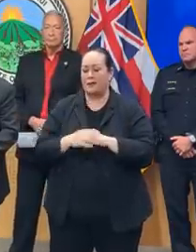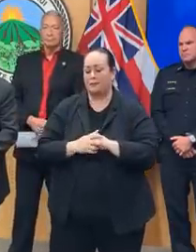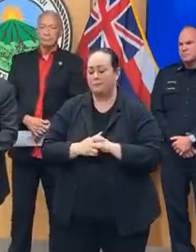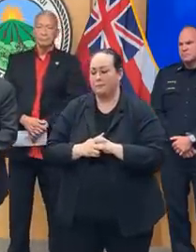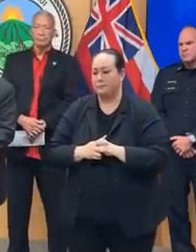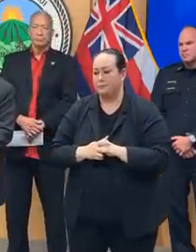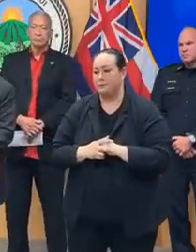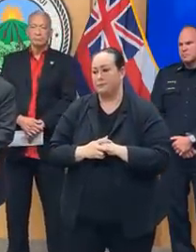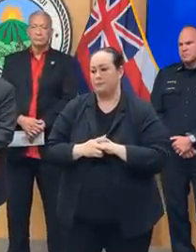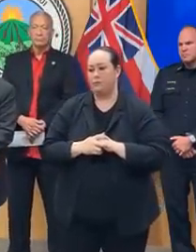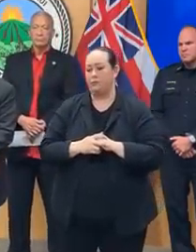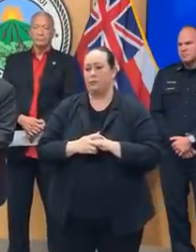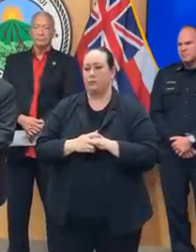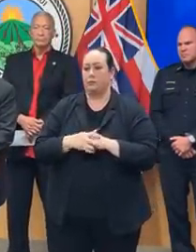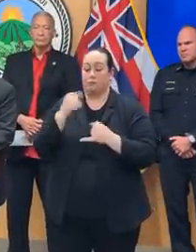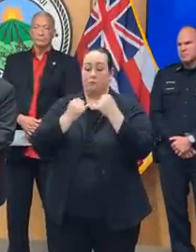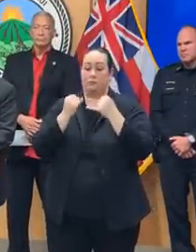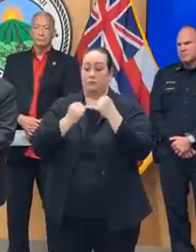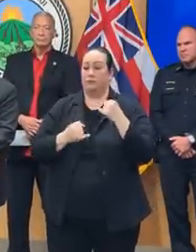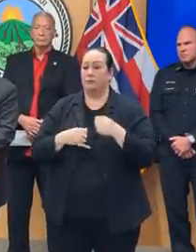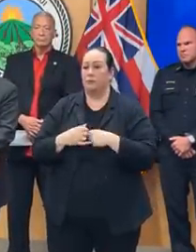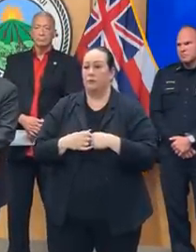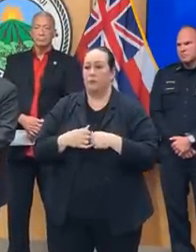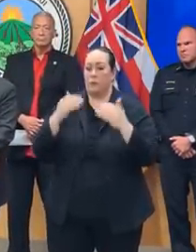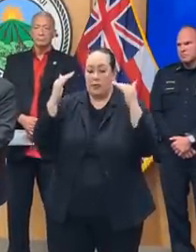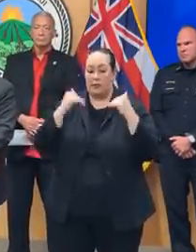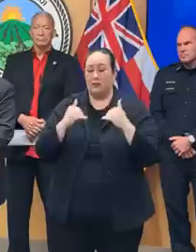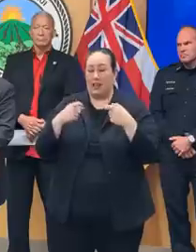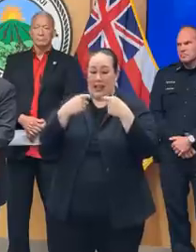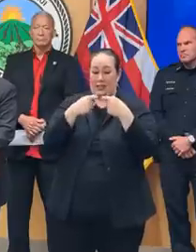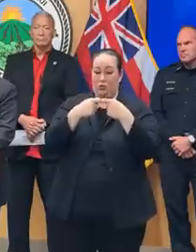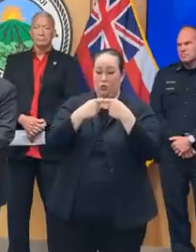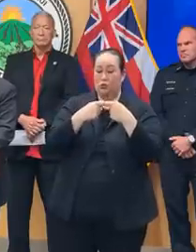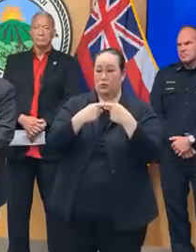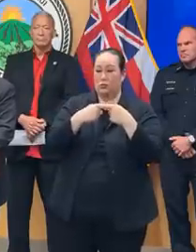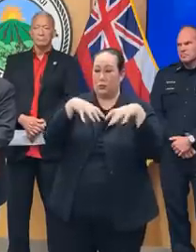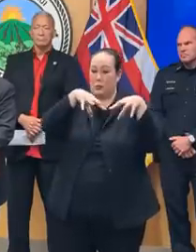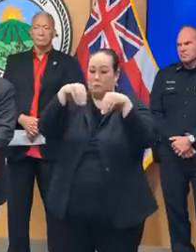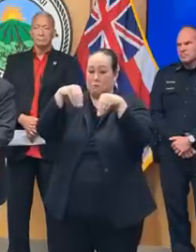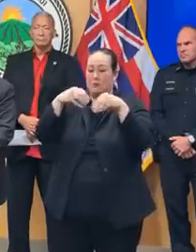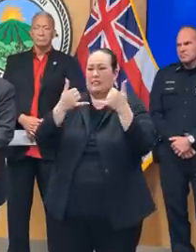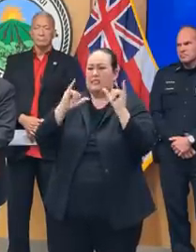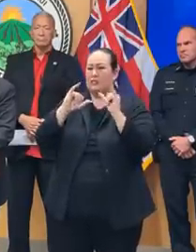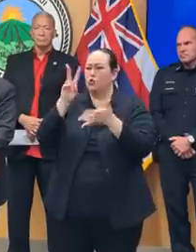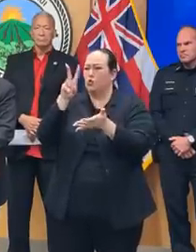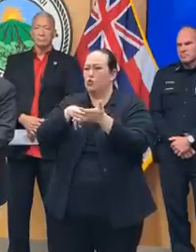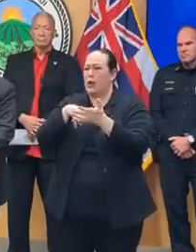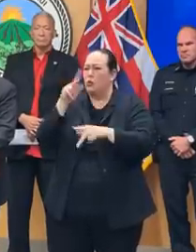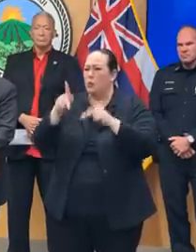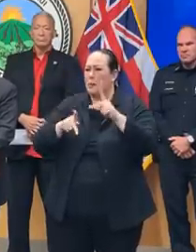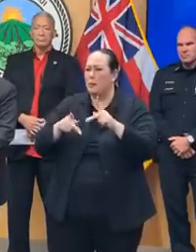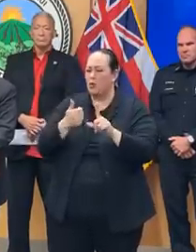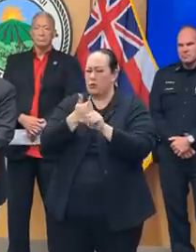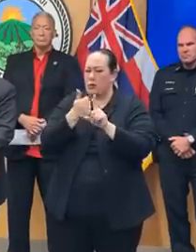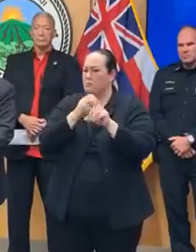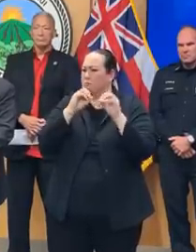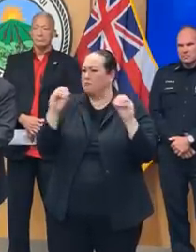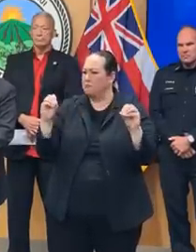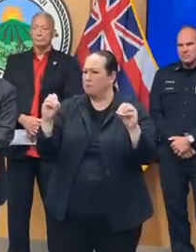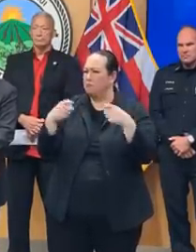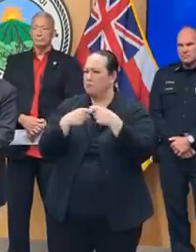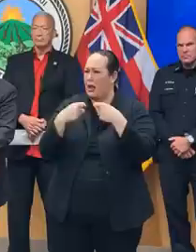Last couple of things I'd like to mention are electricity and power. We're down to about 2,000 individuals that are still without power. It's a little bit difficult